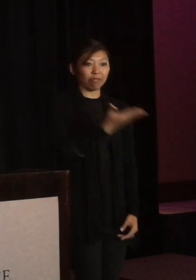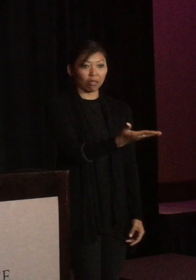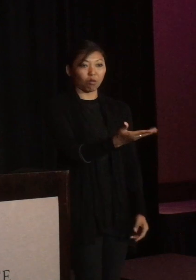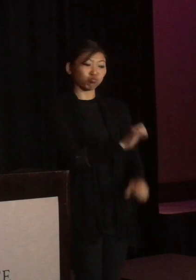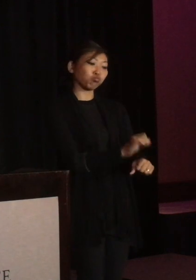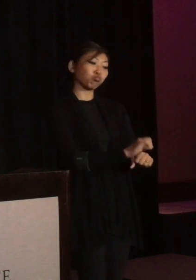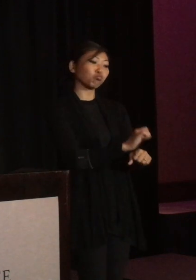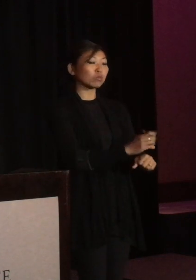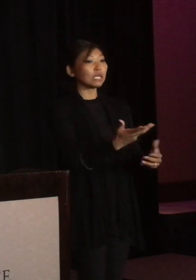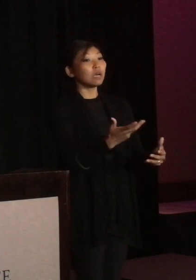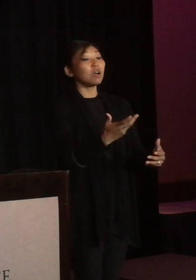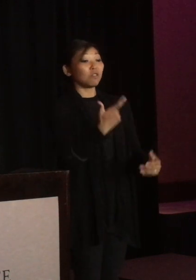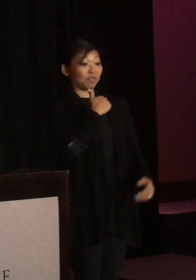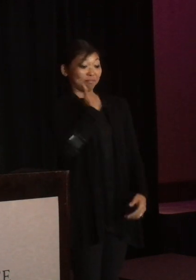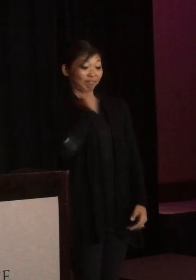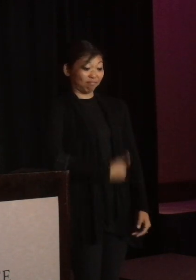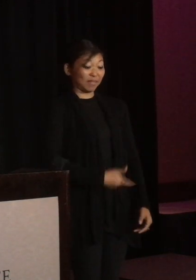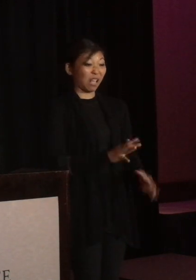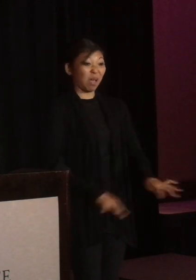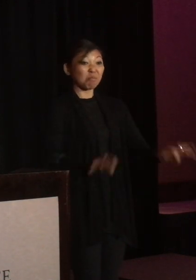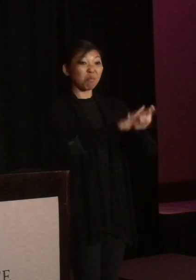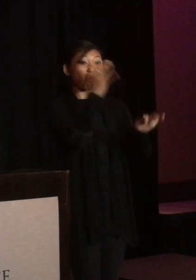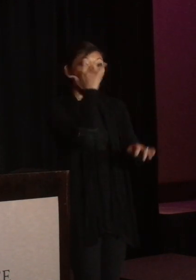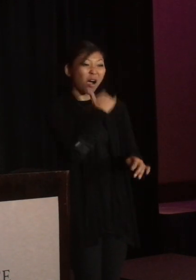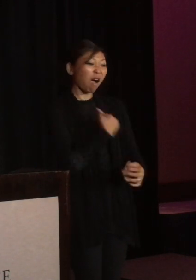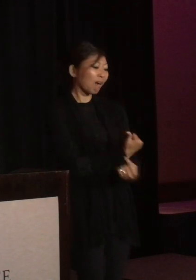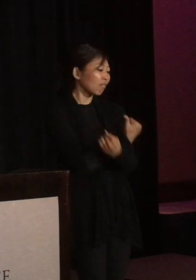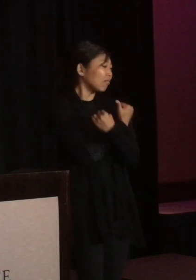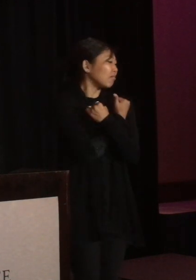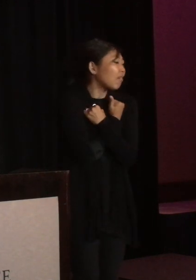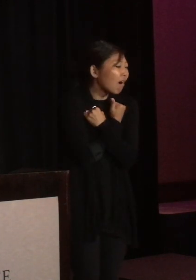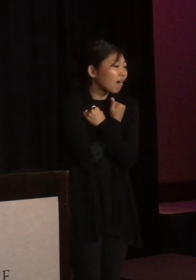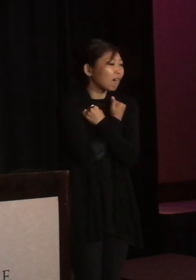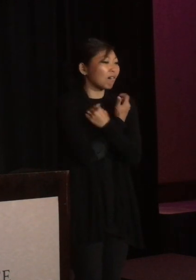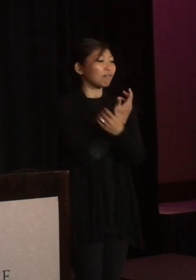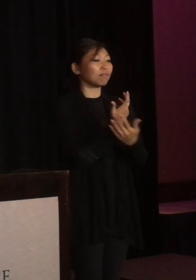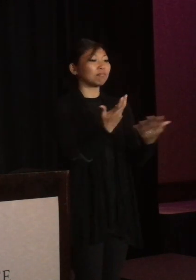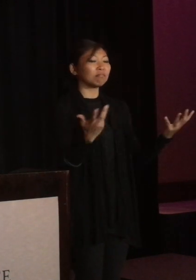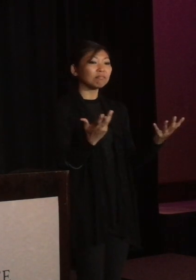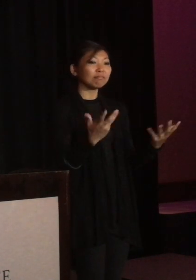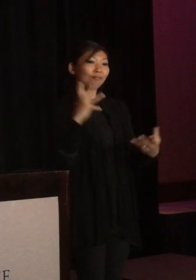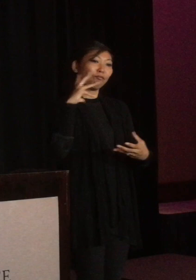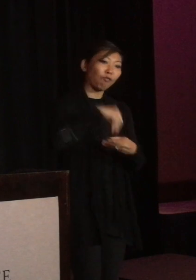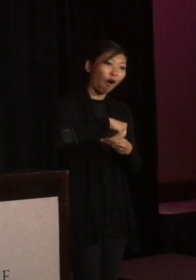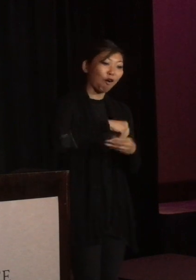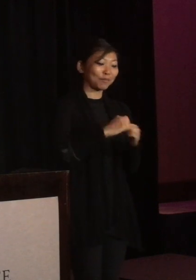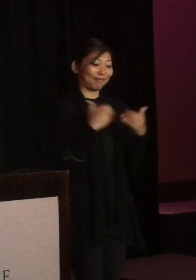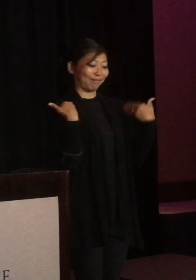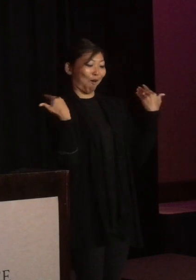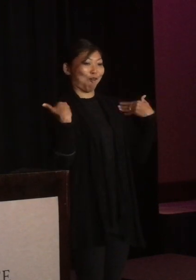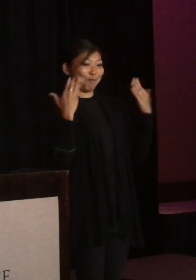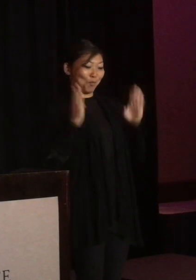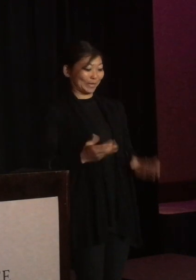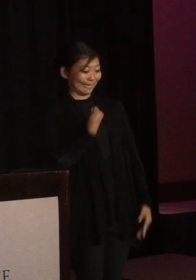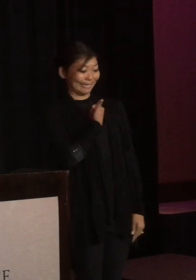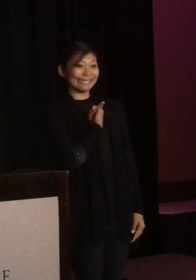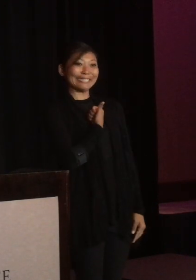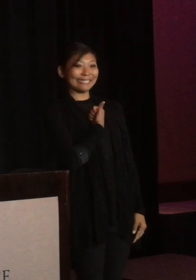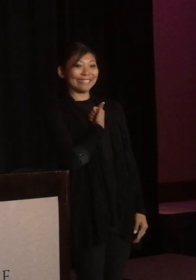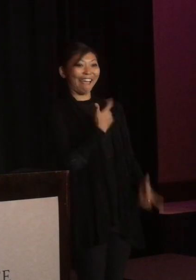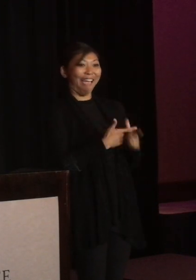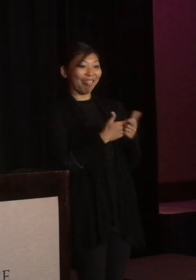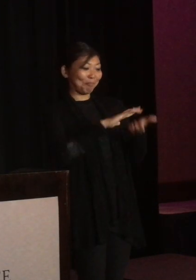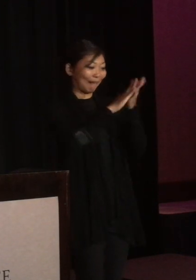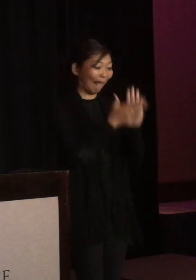for me, it's been very important because I loved that involvement as a young person, to then as